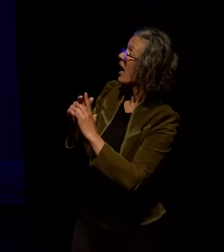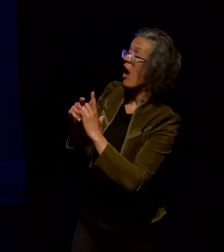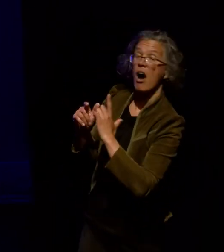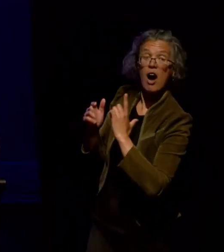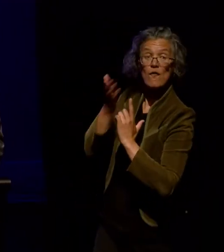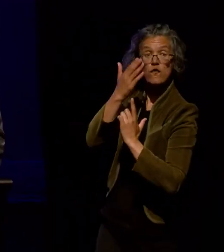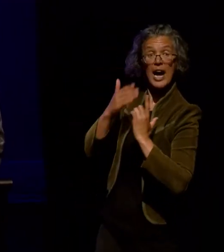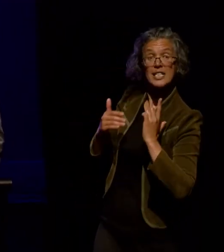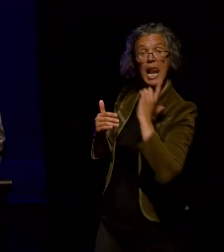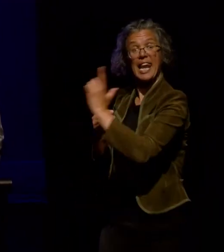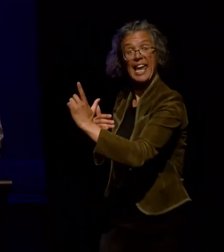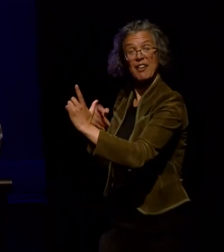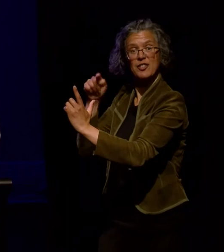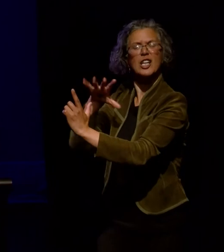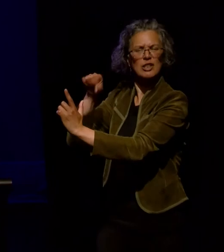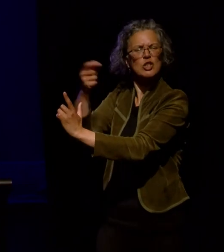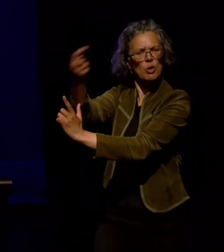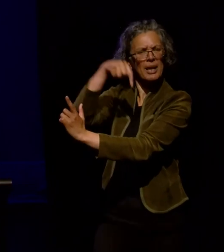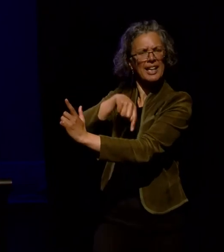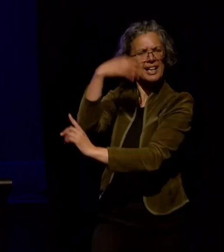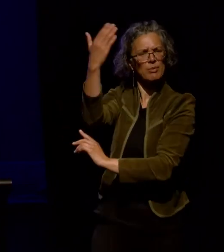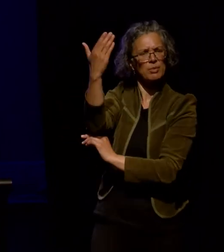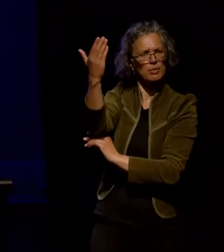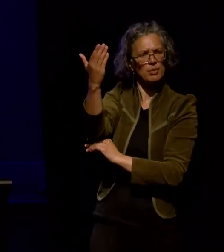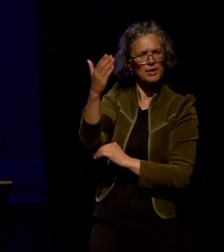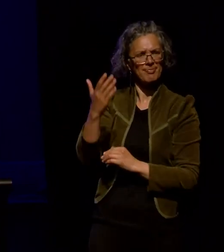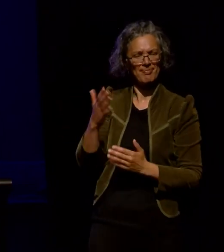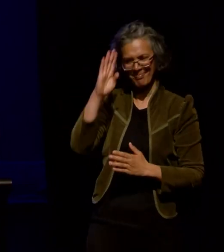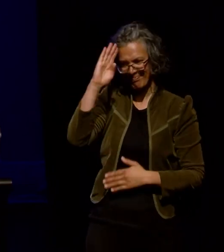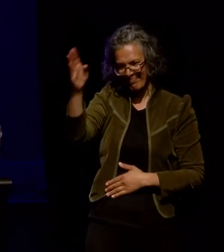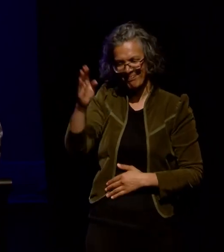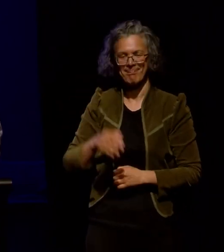at it, at the front on the far left. So, Bula Opeta.